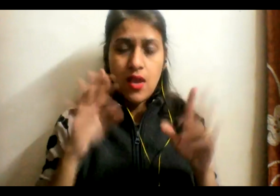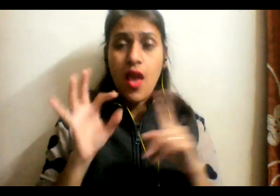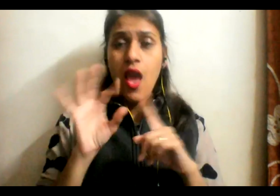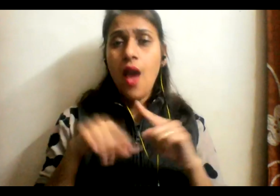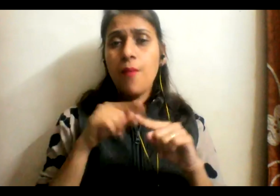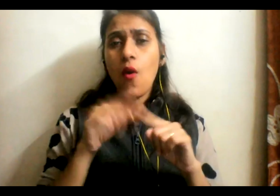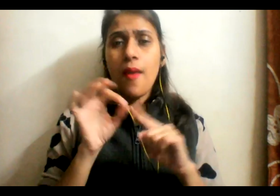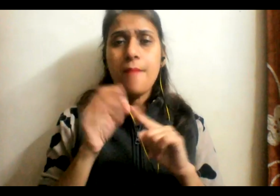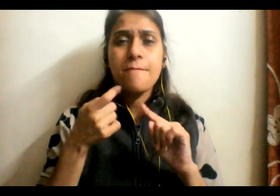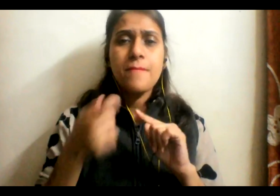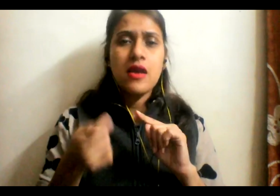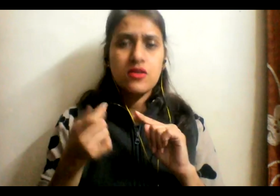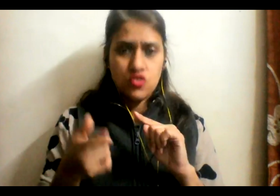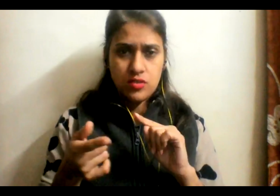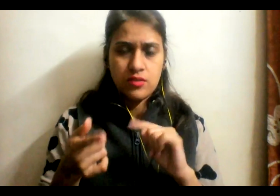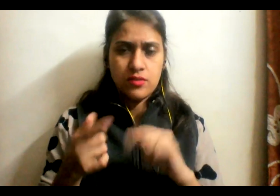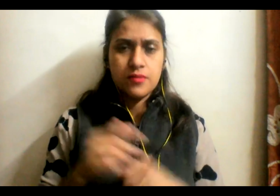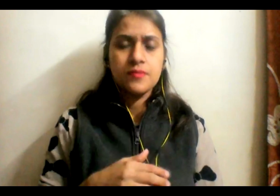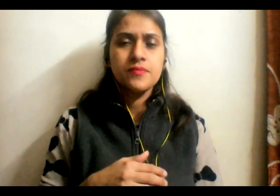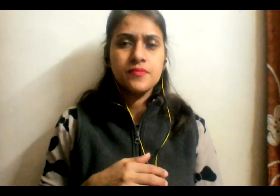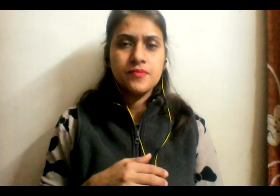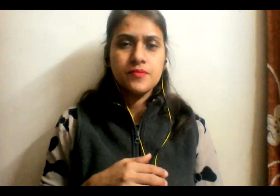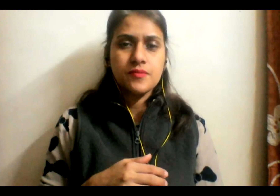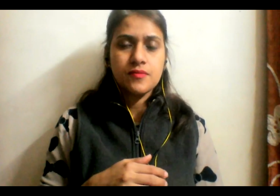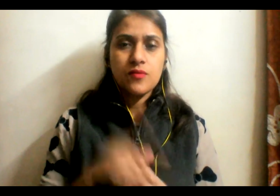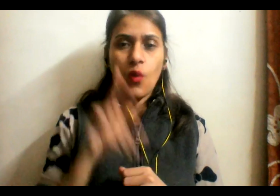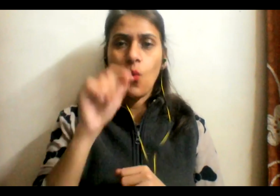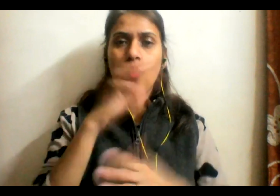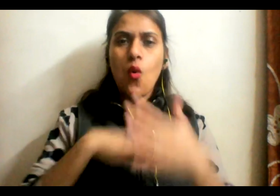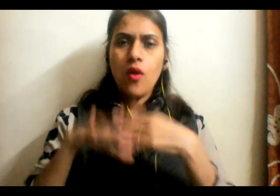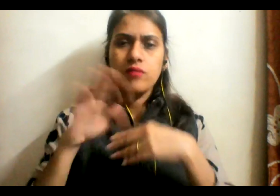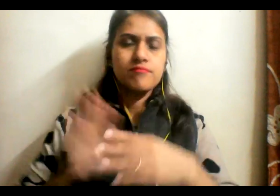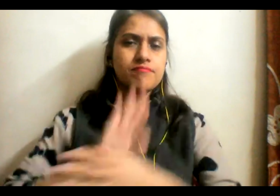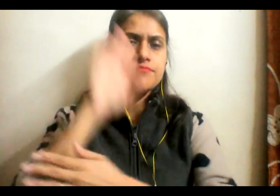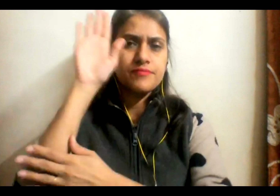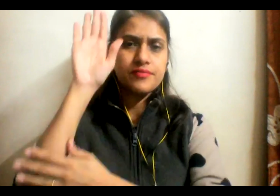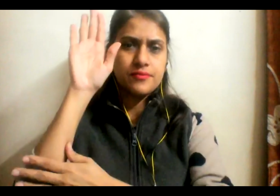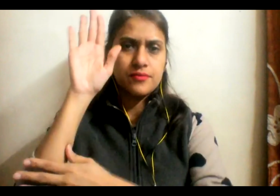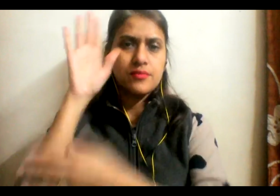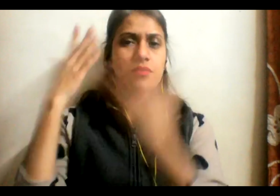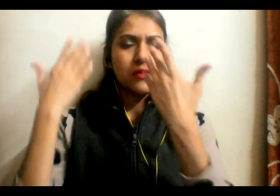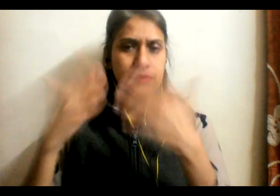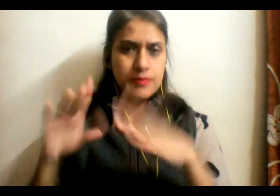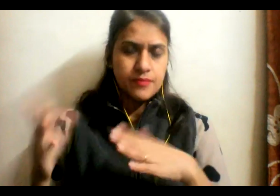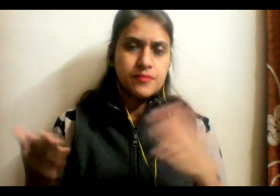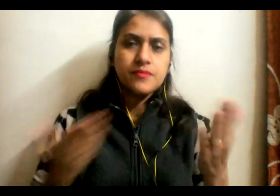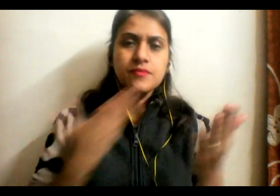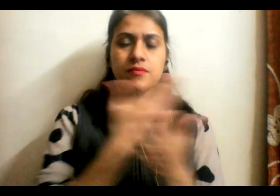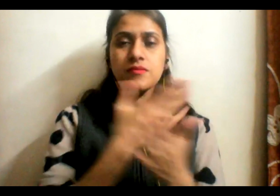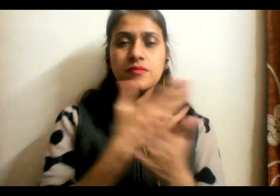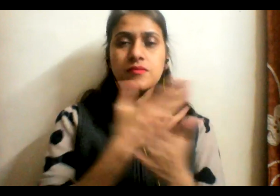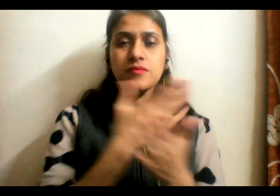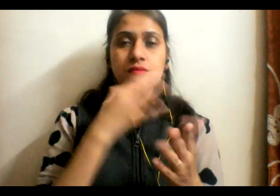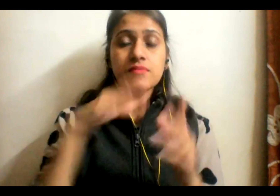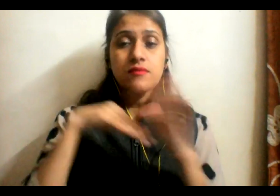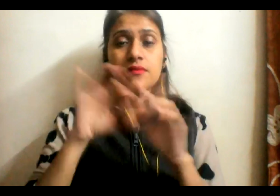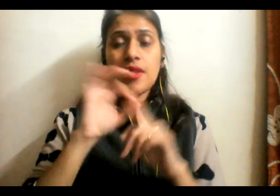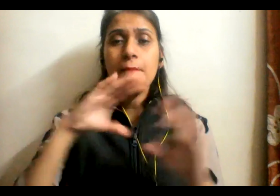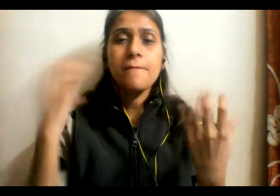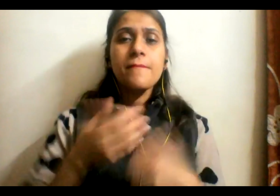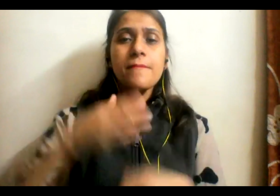pensions. One organization had raised these issues, probably one in the parliament, as to what